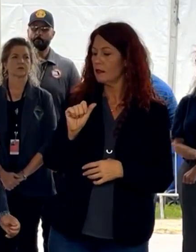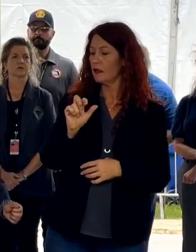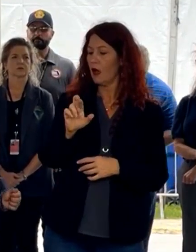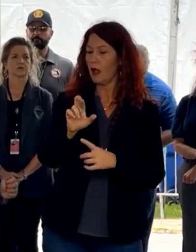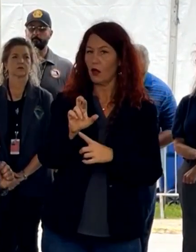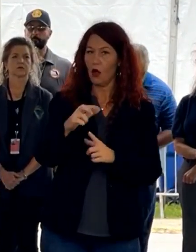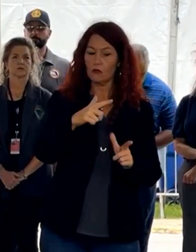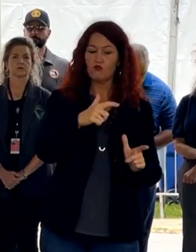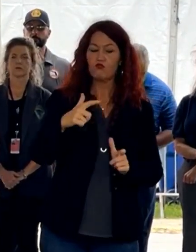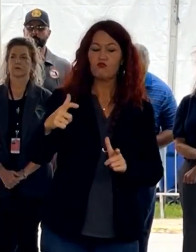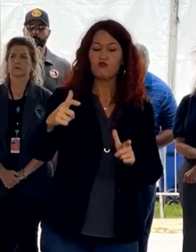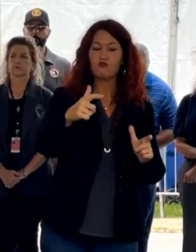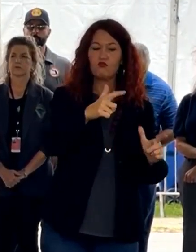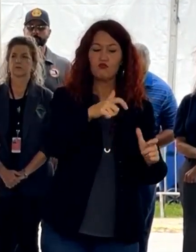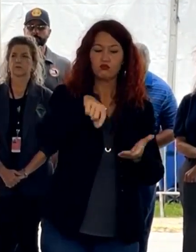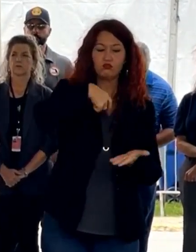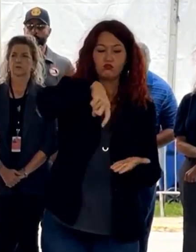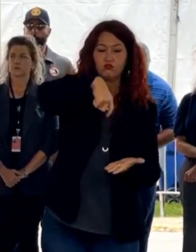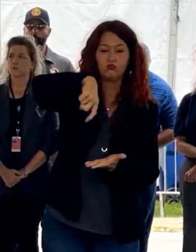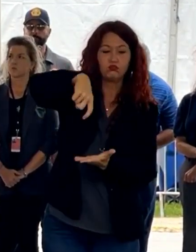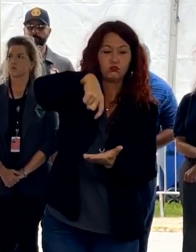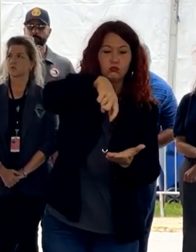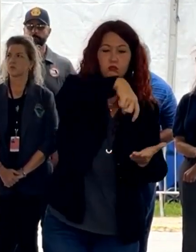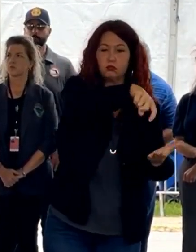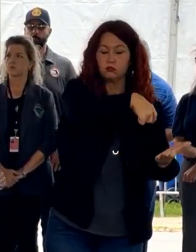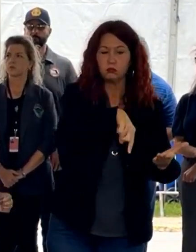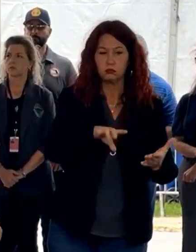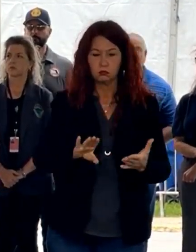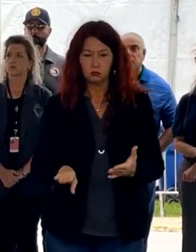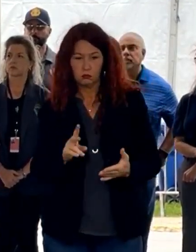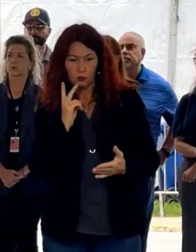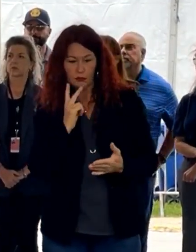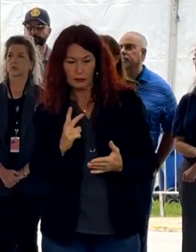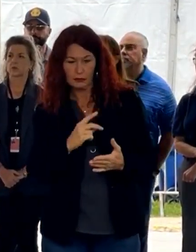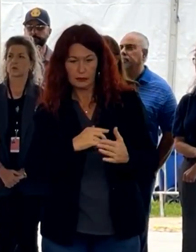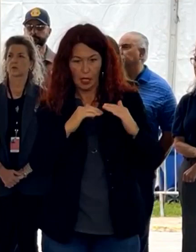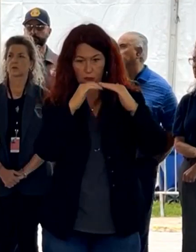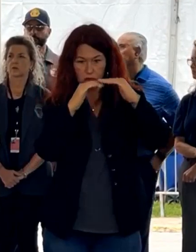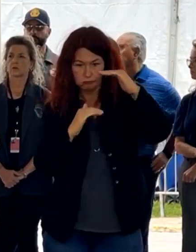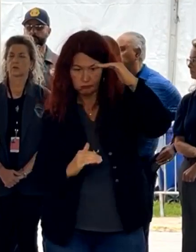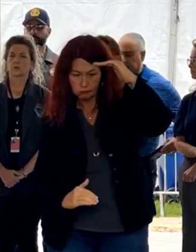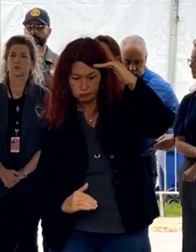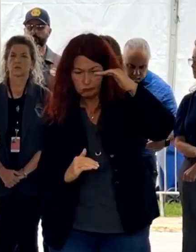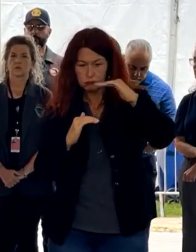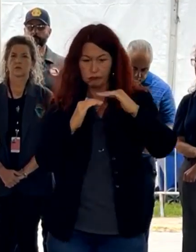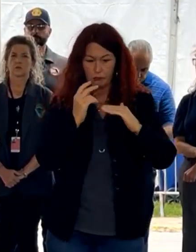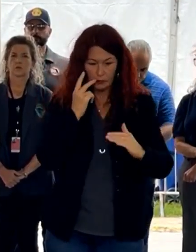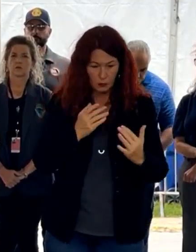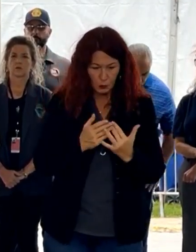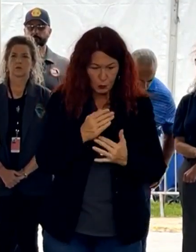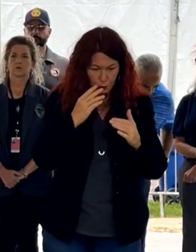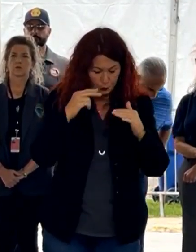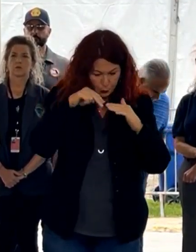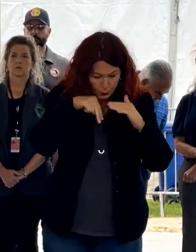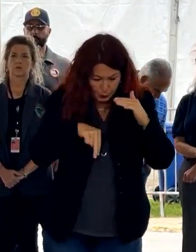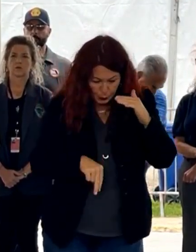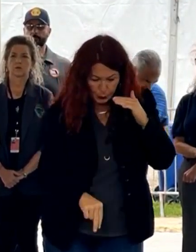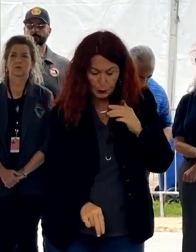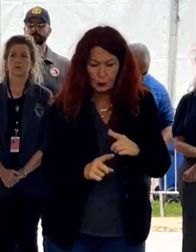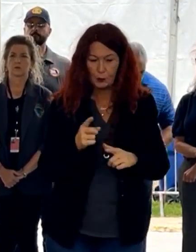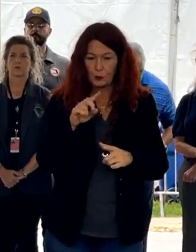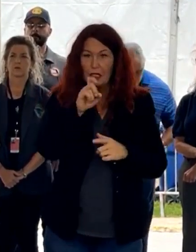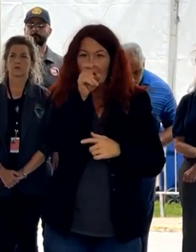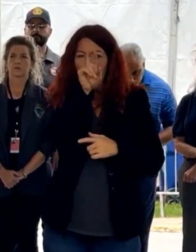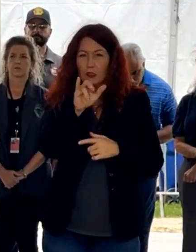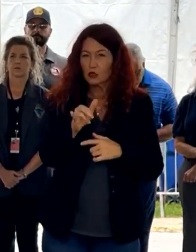of the pile and to make sure that we have the proper equipment and personnel on the site. All this evidence will